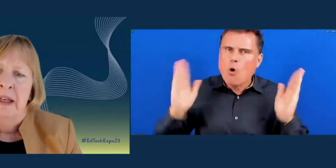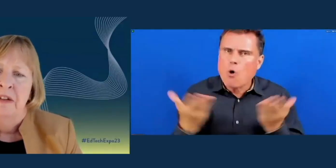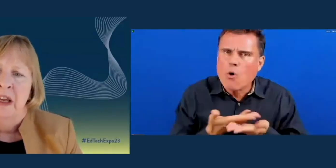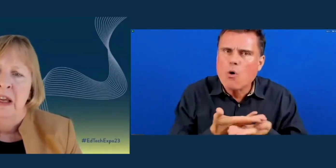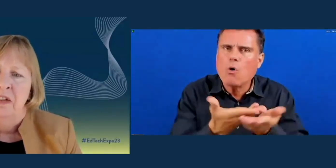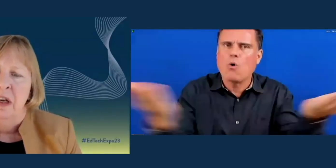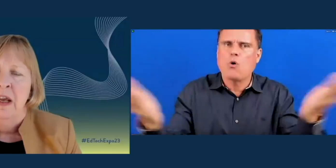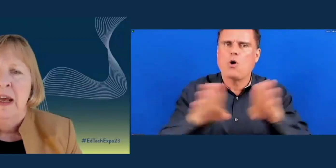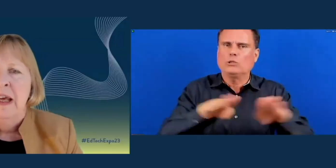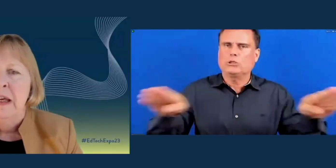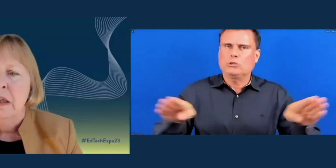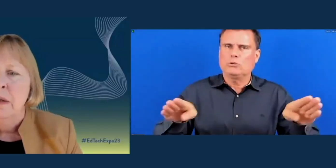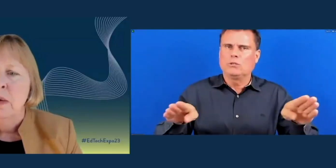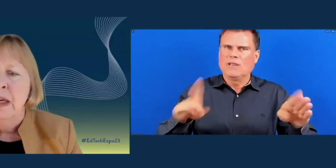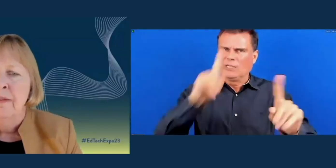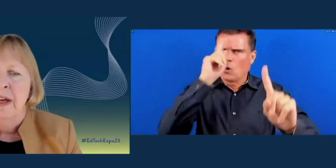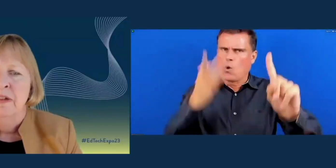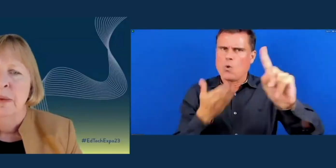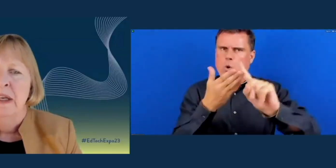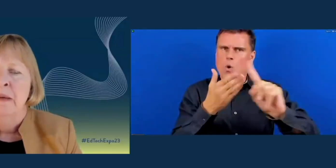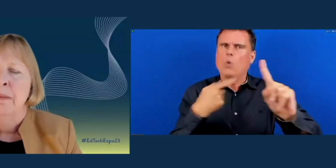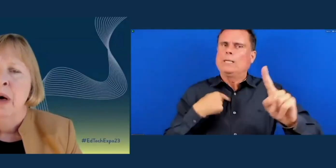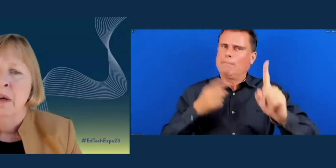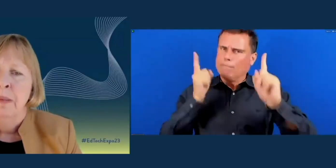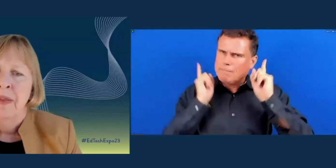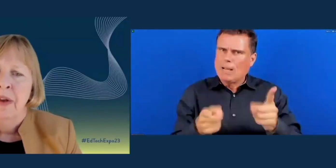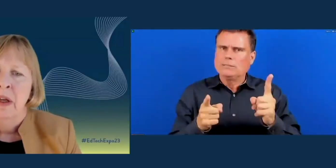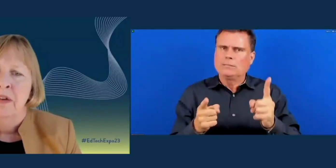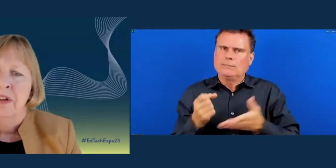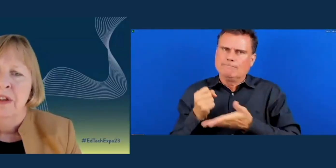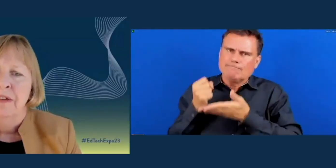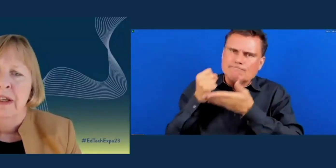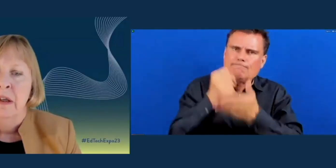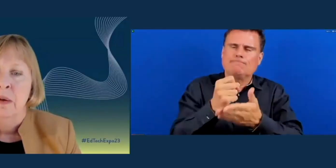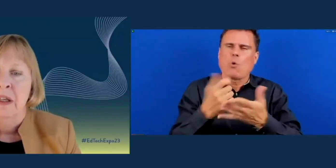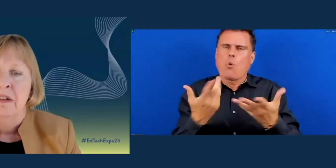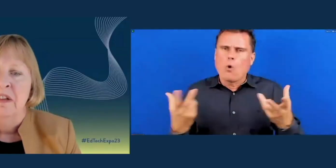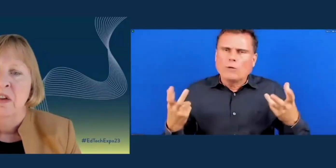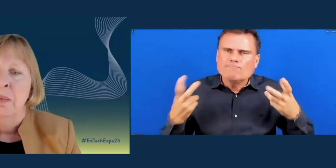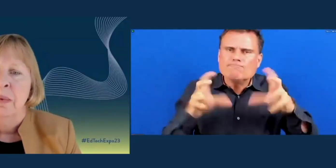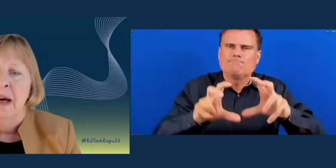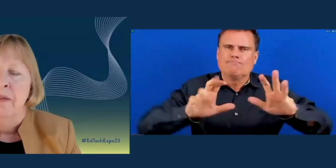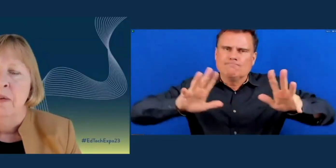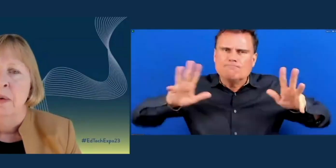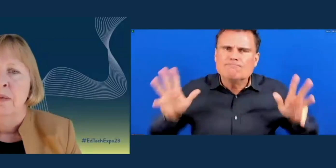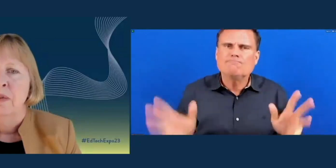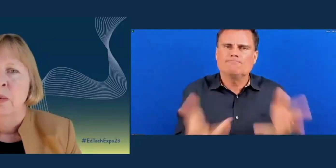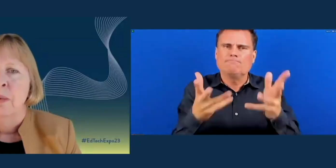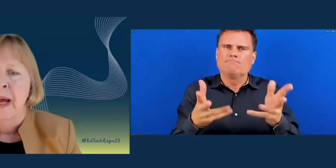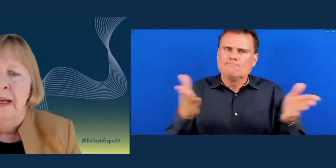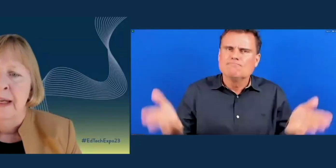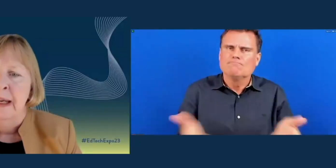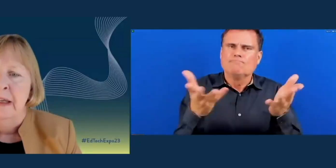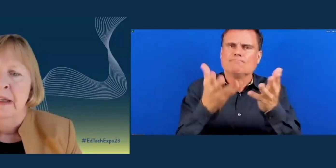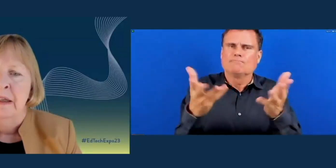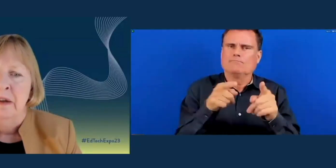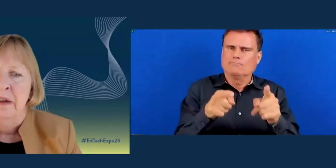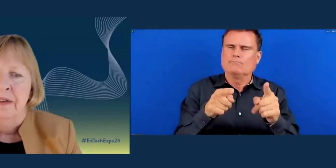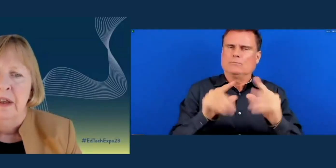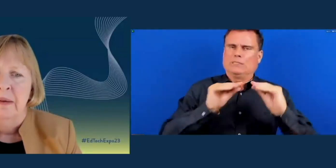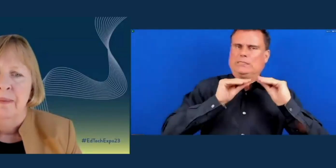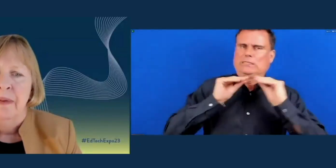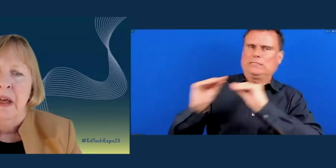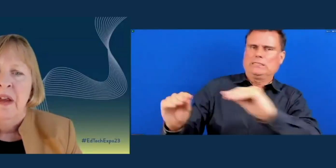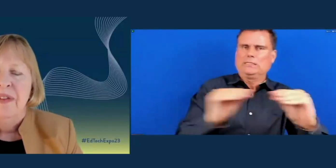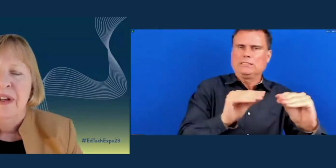in education, including investment in modern methodologies, including digital platforms to eradicate